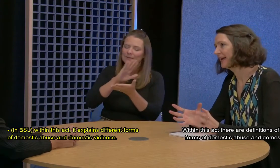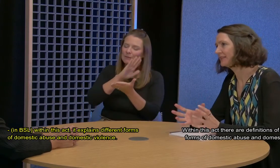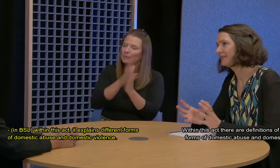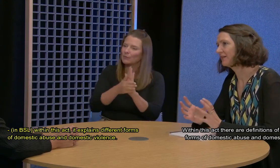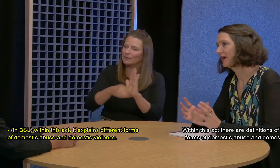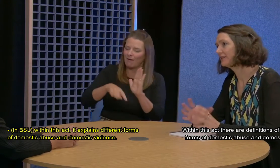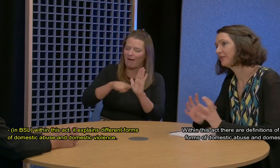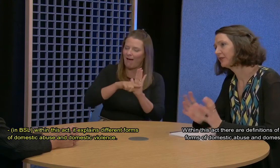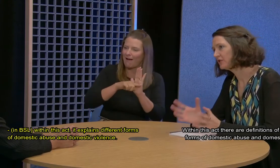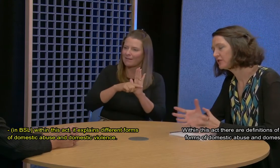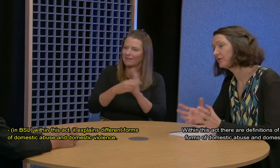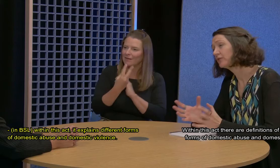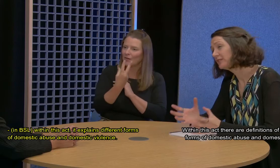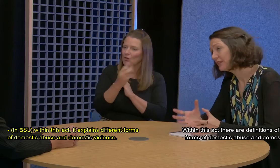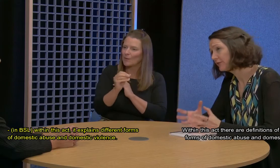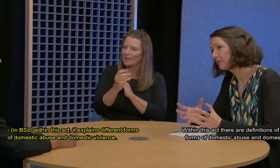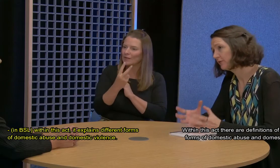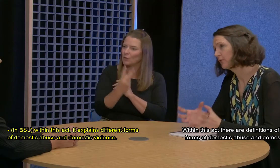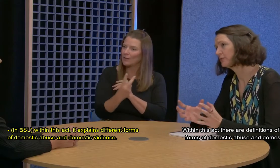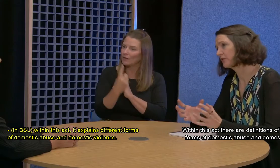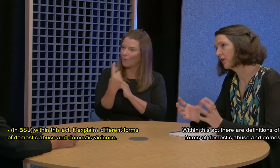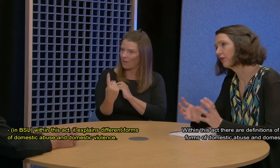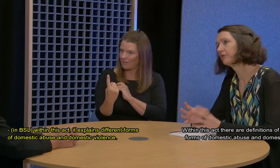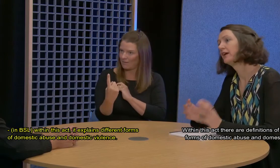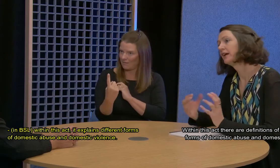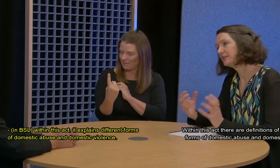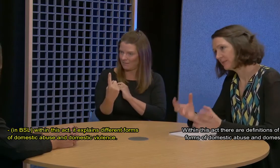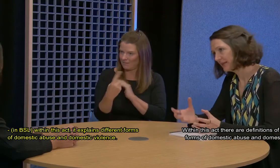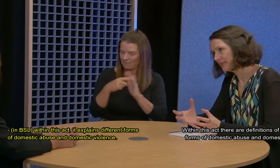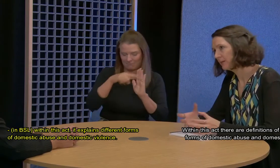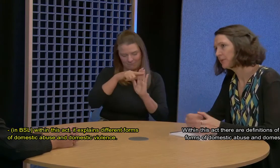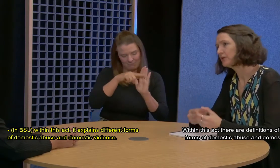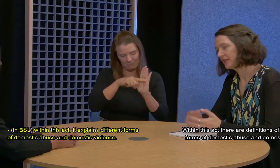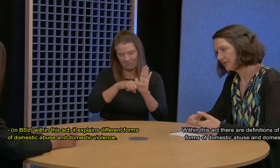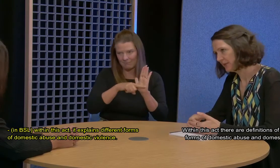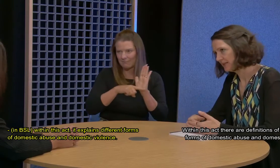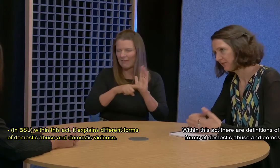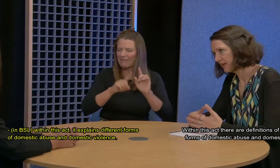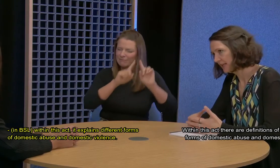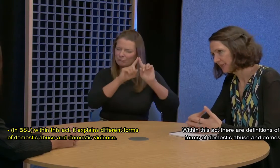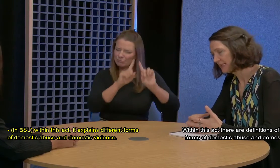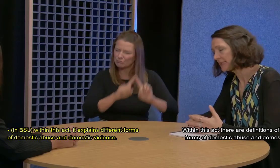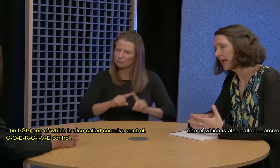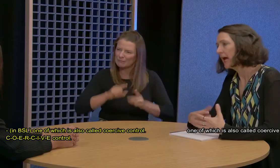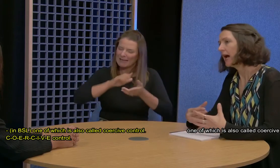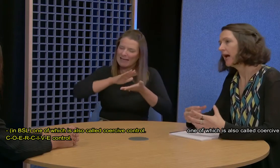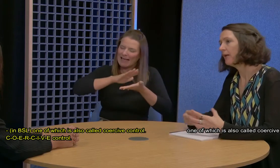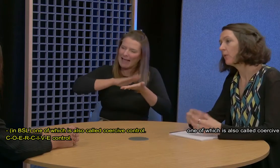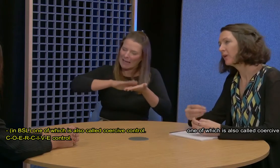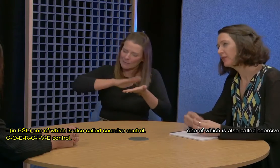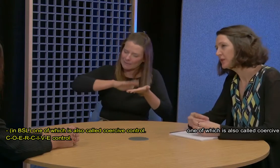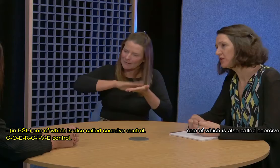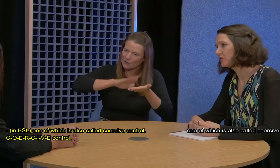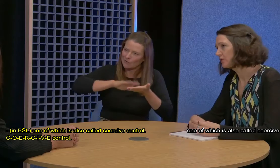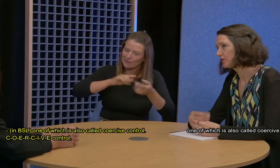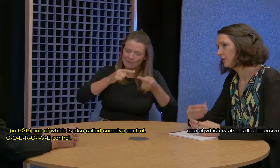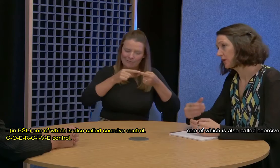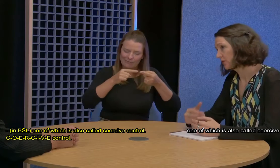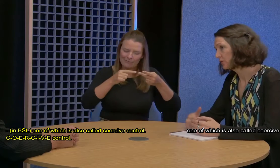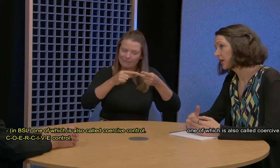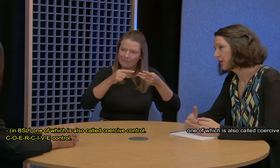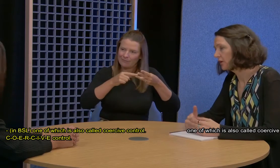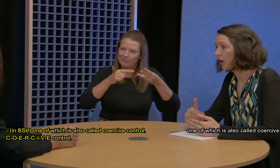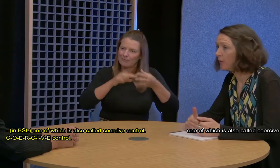this act, there are definitions of all the different forms of domestic abuse and domestic violence, one of which is